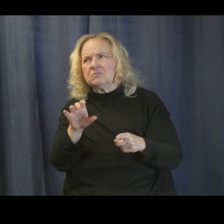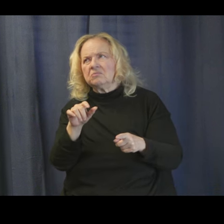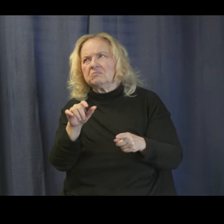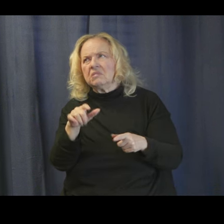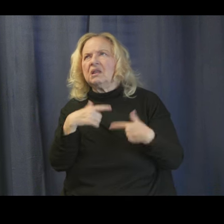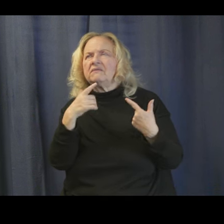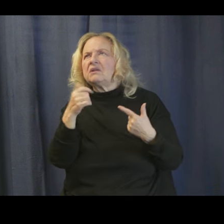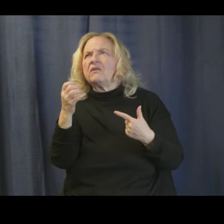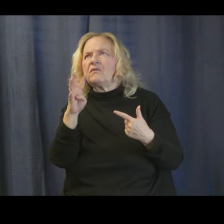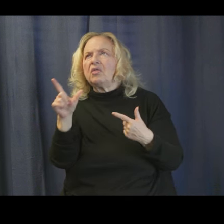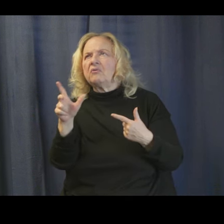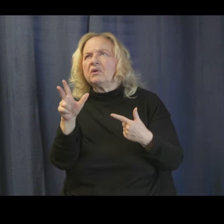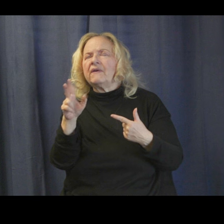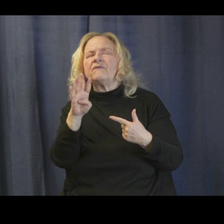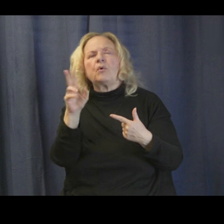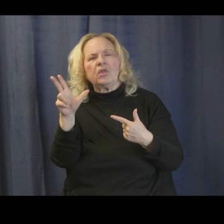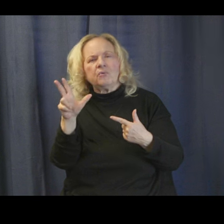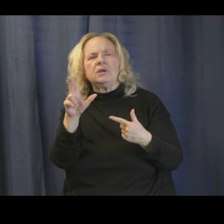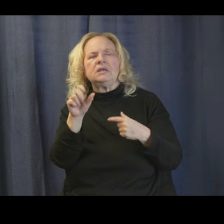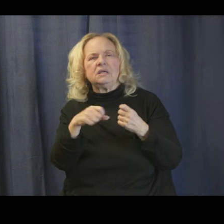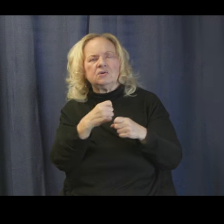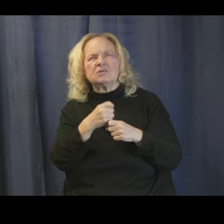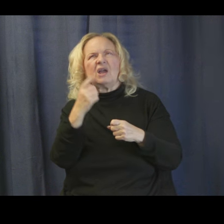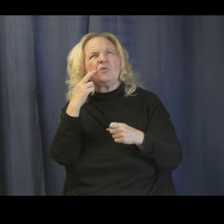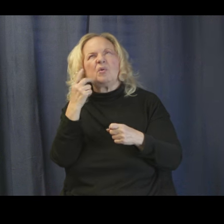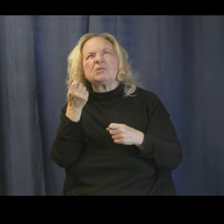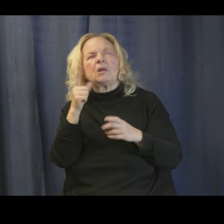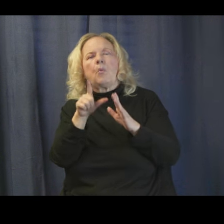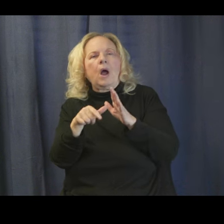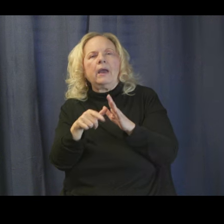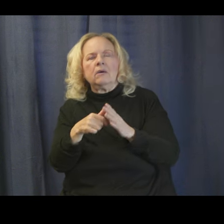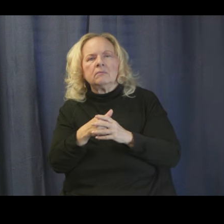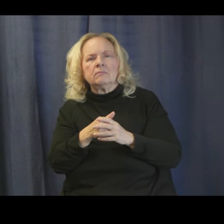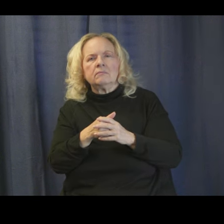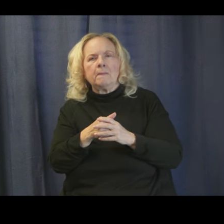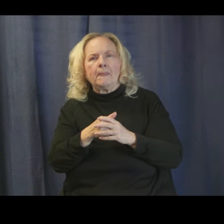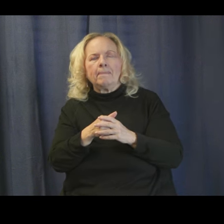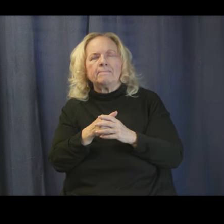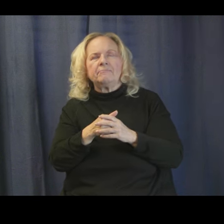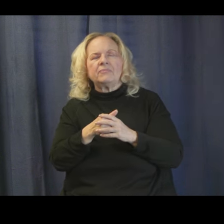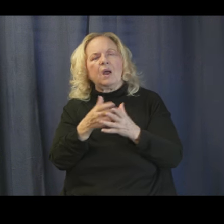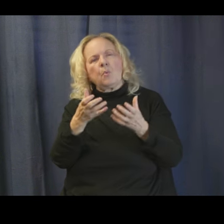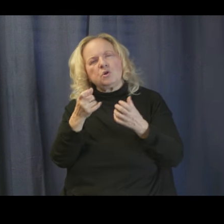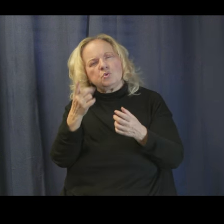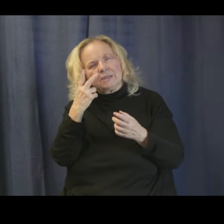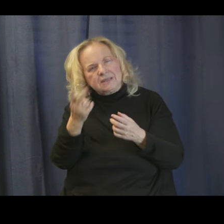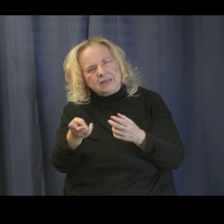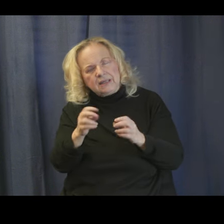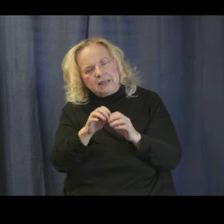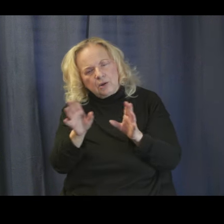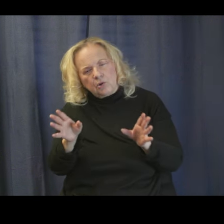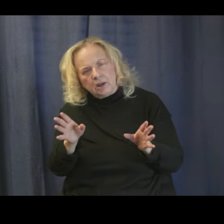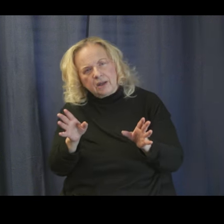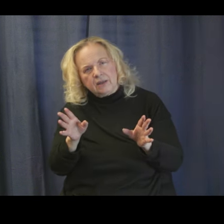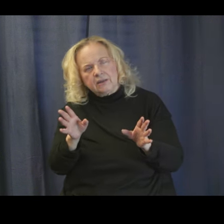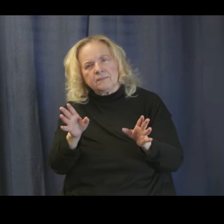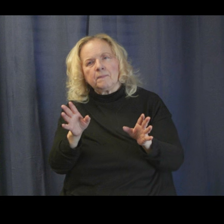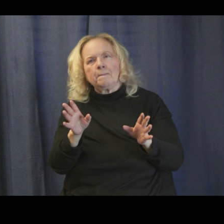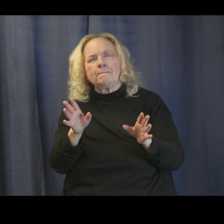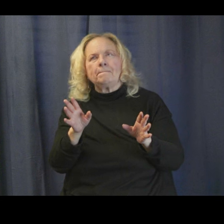lives another 43 years. So Isaac lives another 43 years. I knew it was a little while, but I just wanted you to see